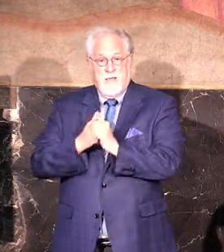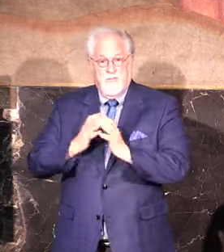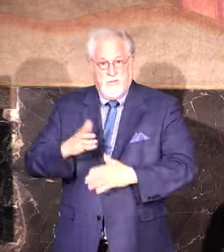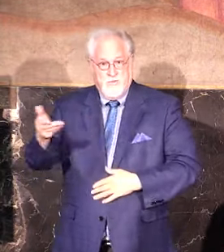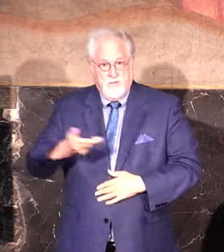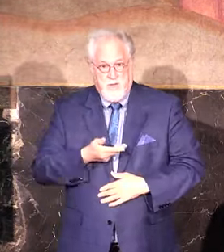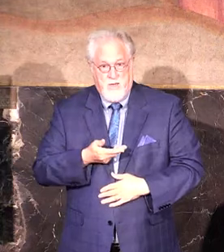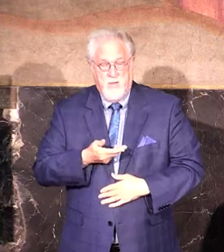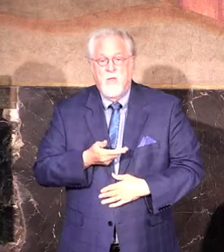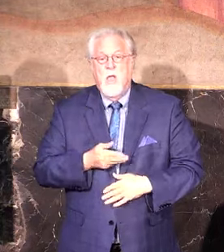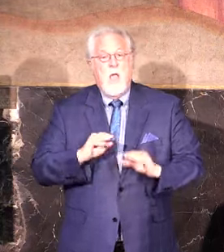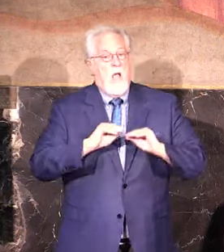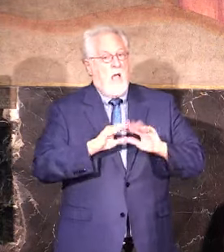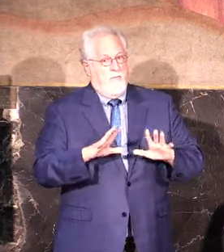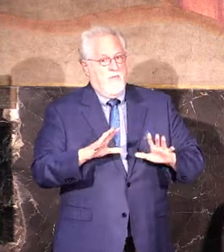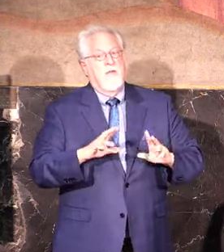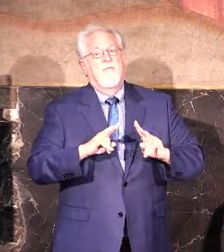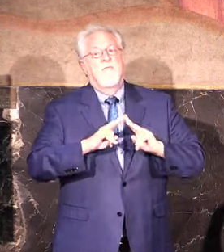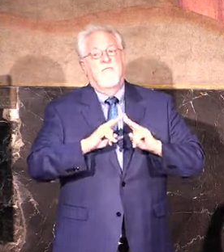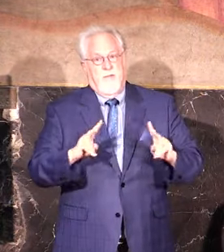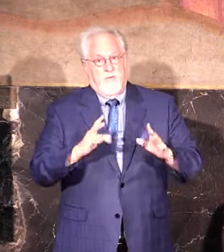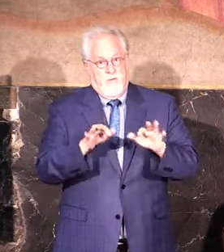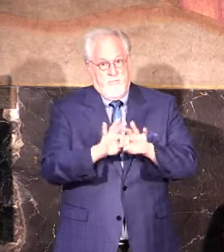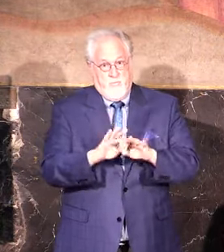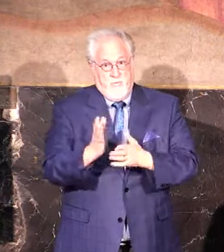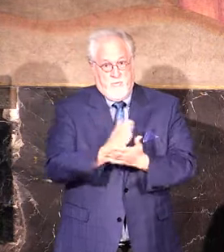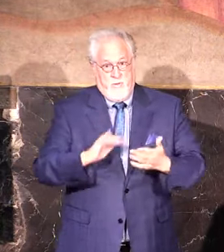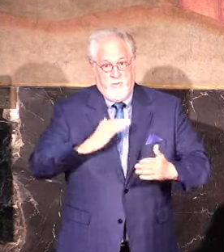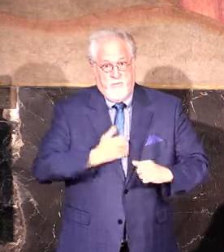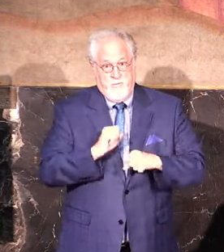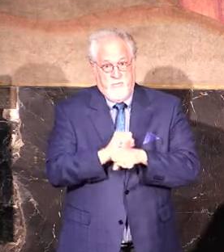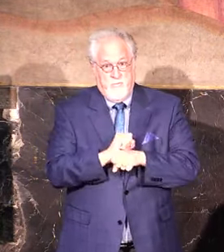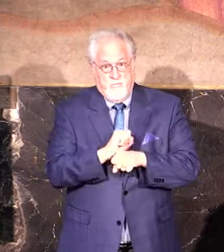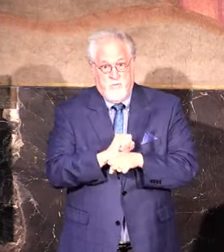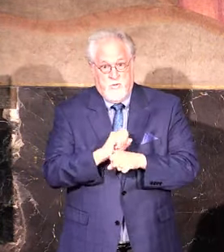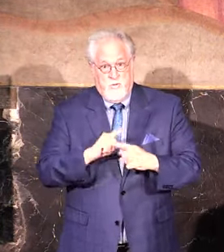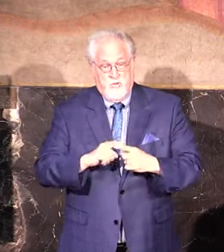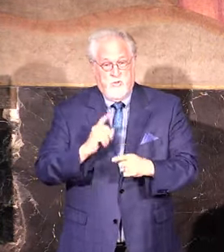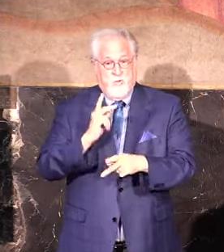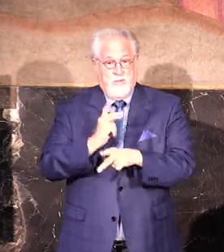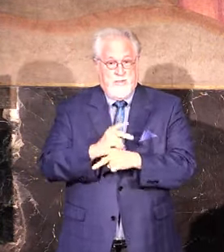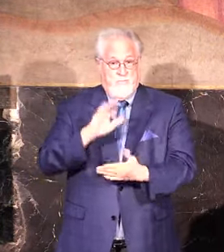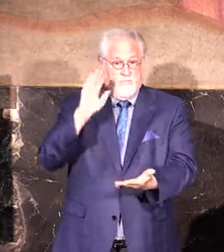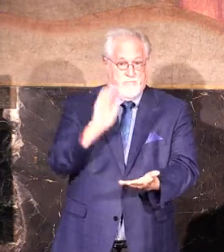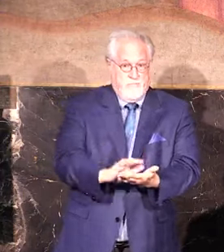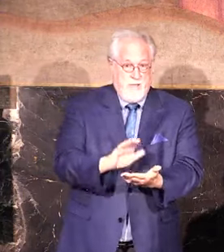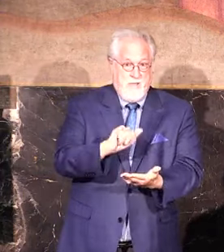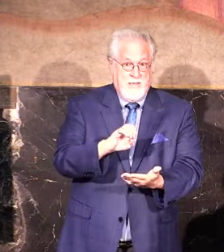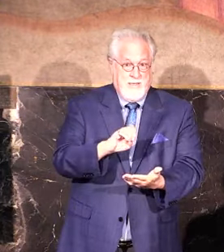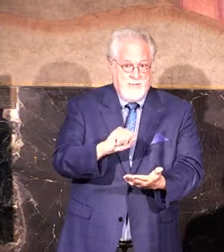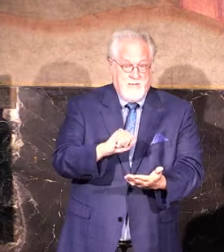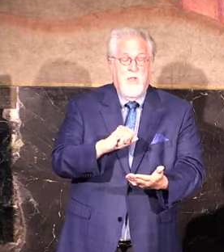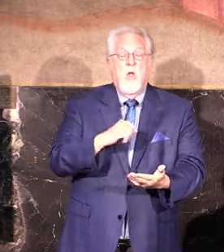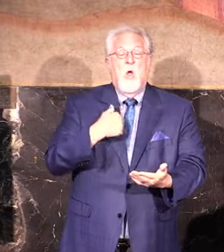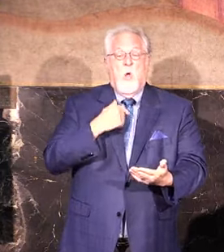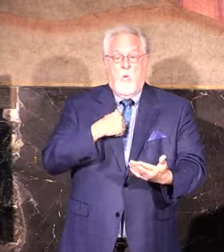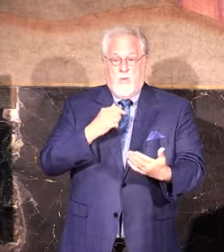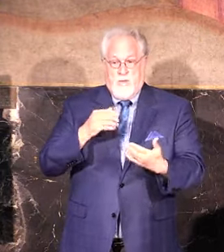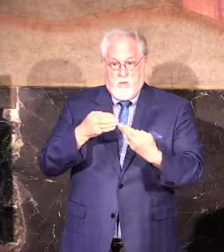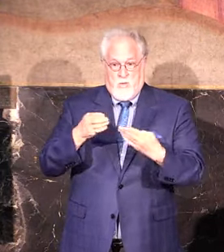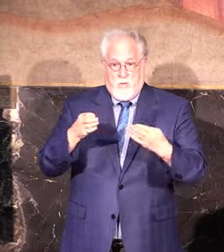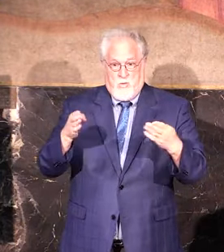hired. Obviously, this is a very important part of our effort to keep the cases down as we re-engage more sectors